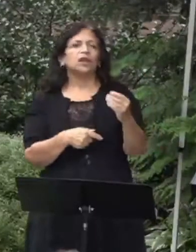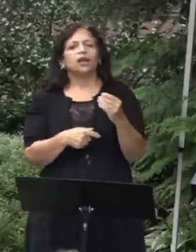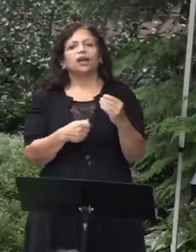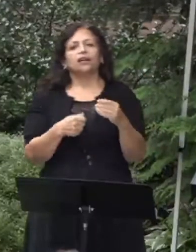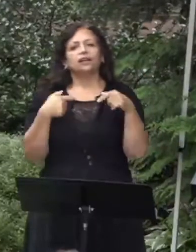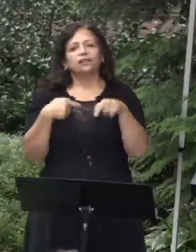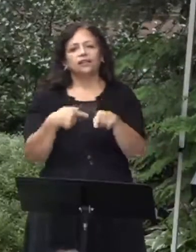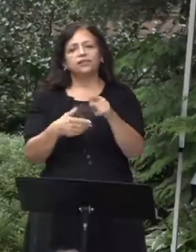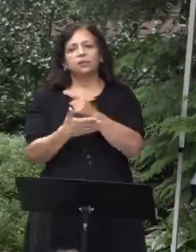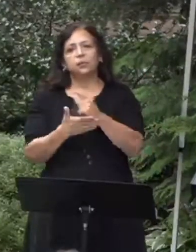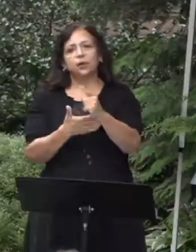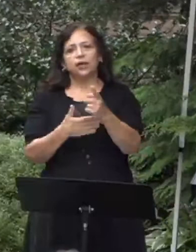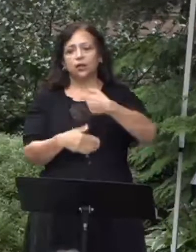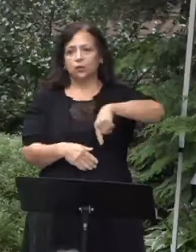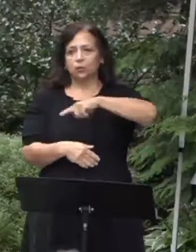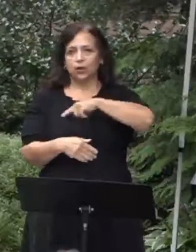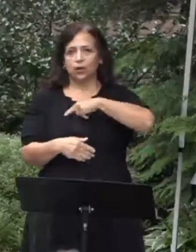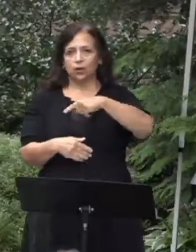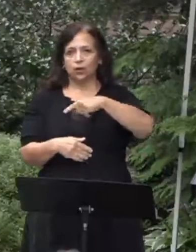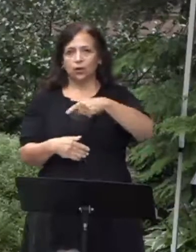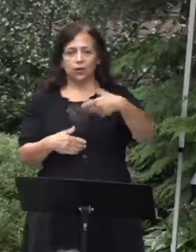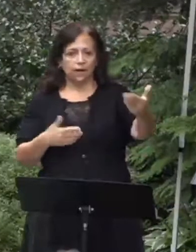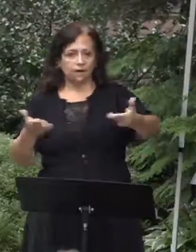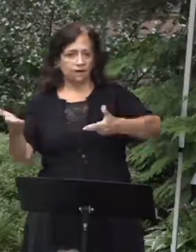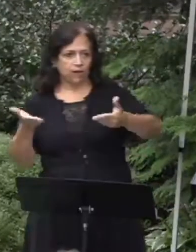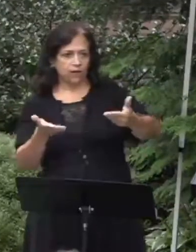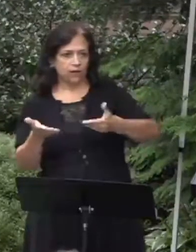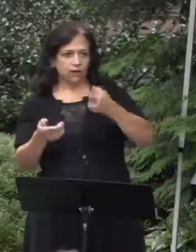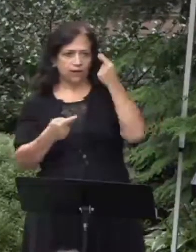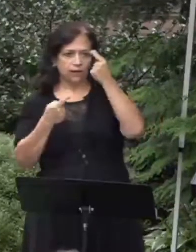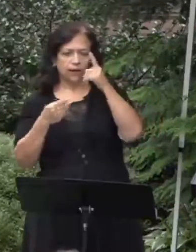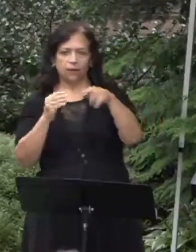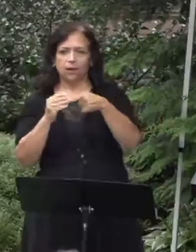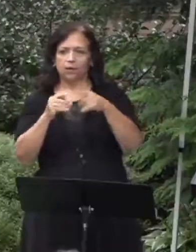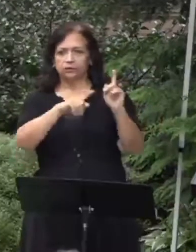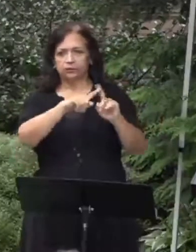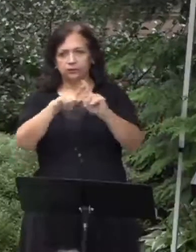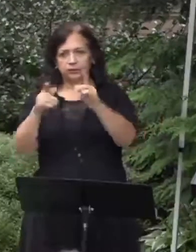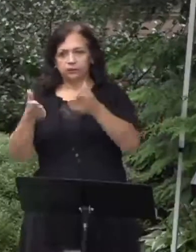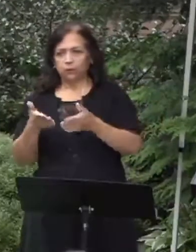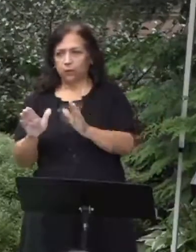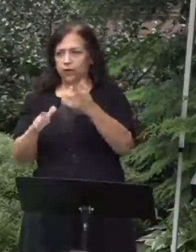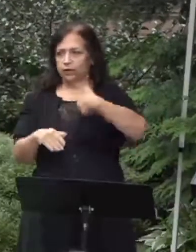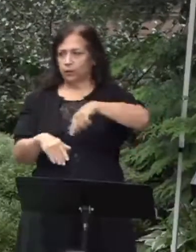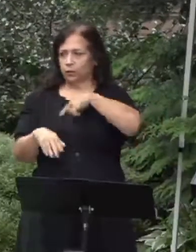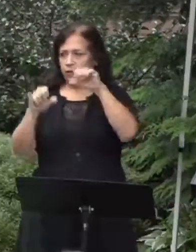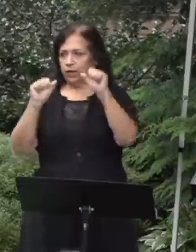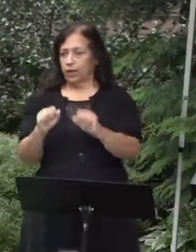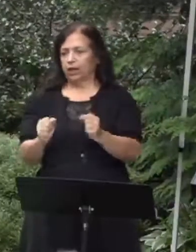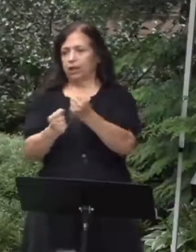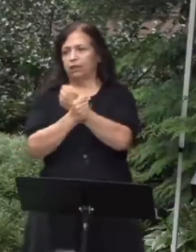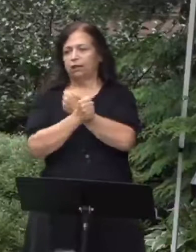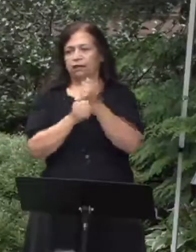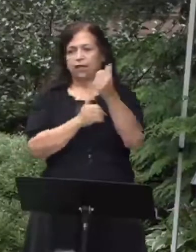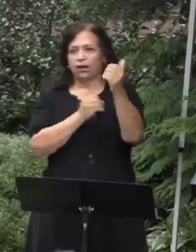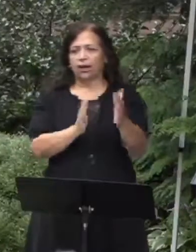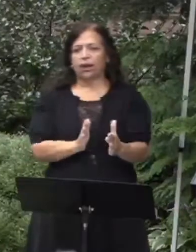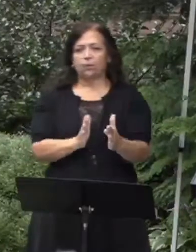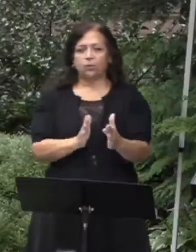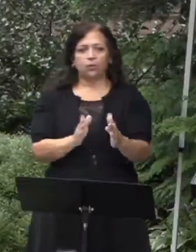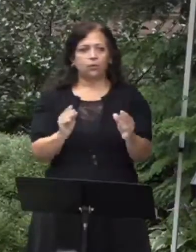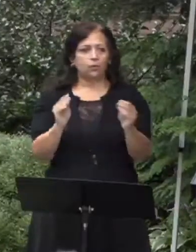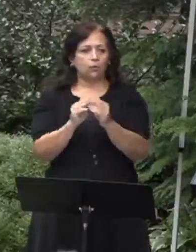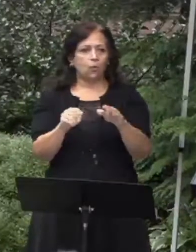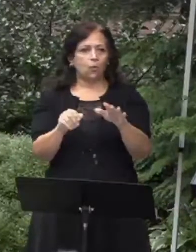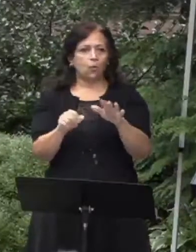this week, we are invited to think about the ways in which we can love our neighbors more